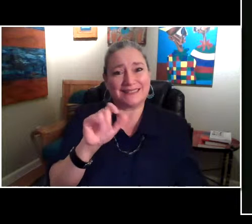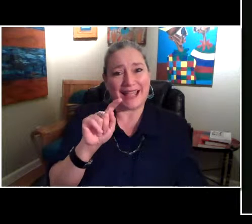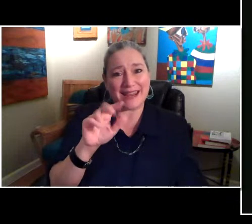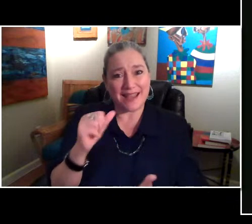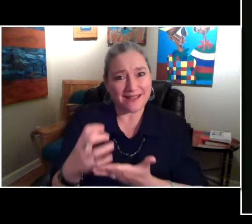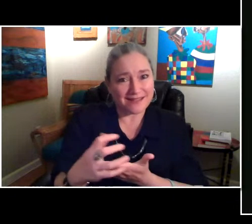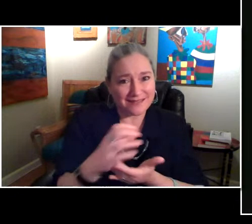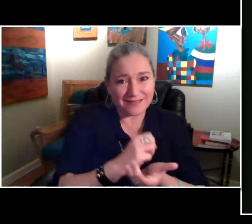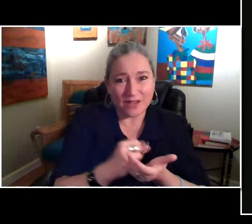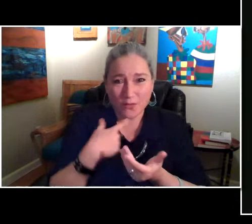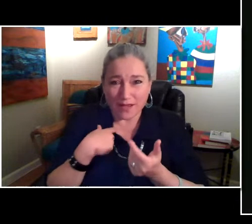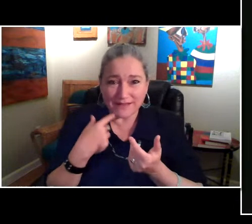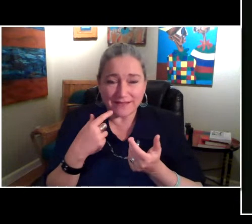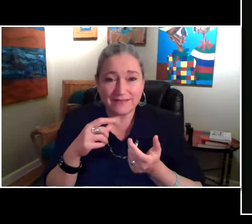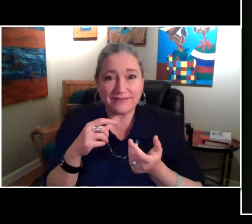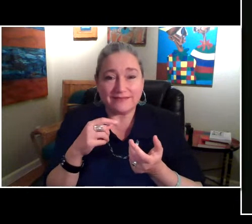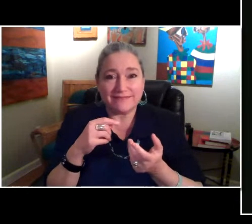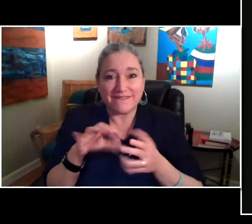Great.